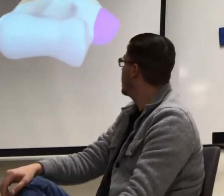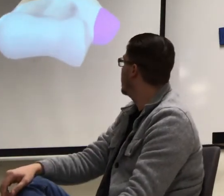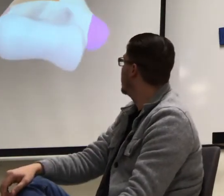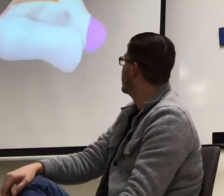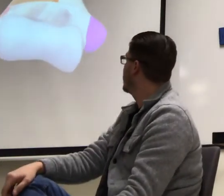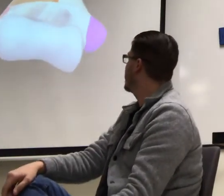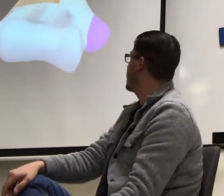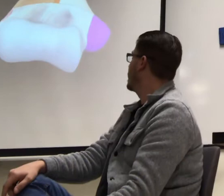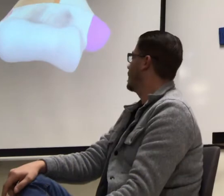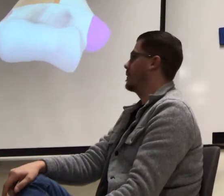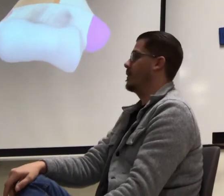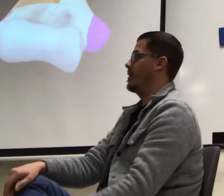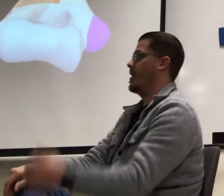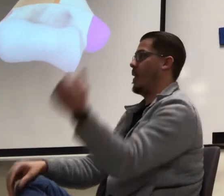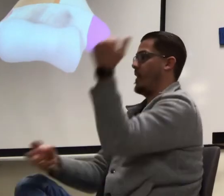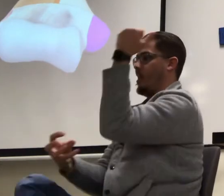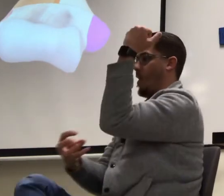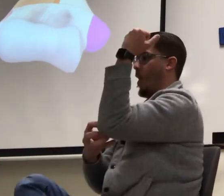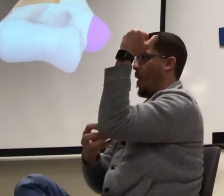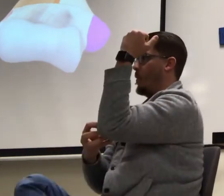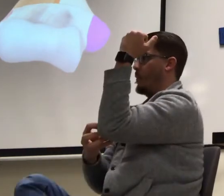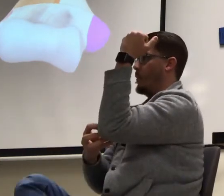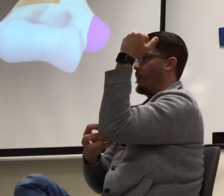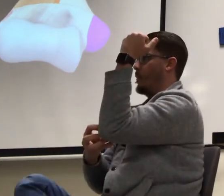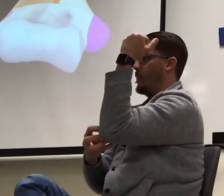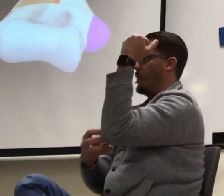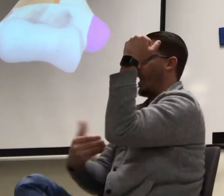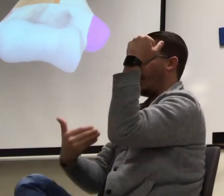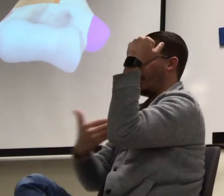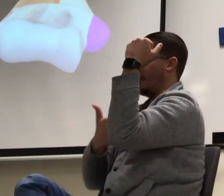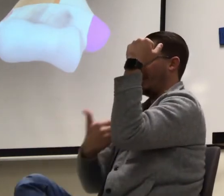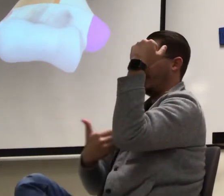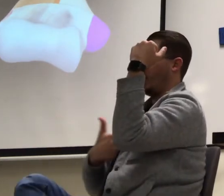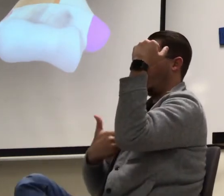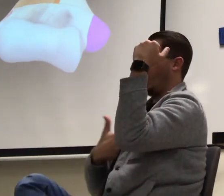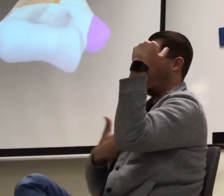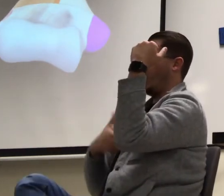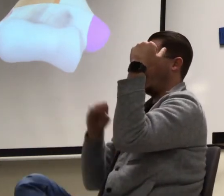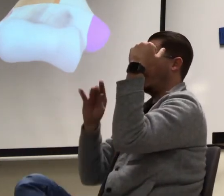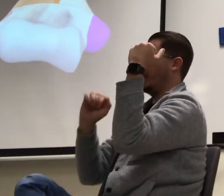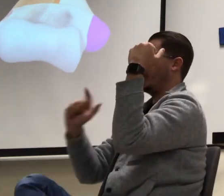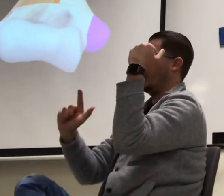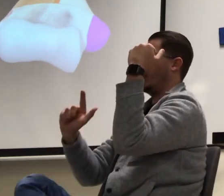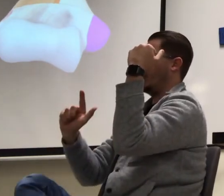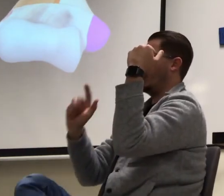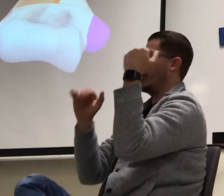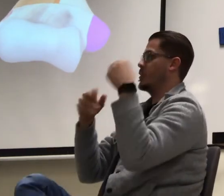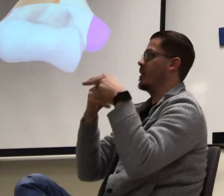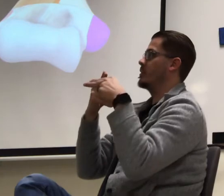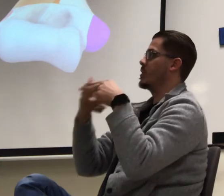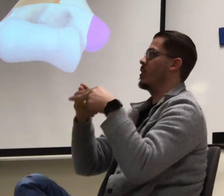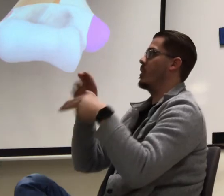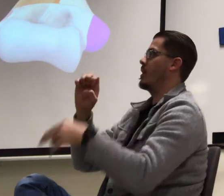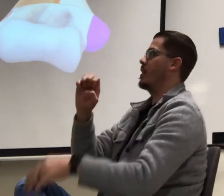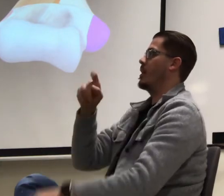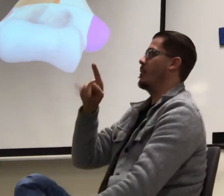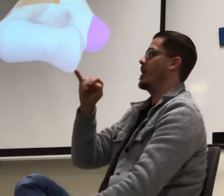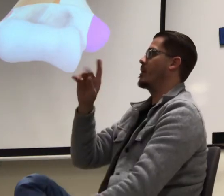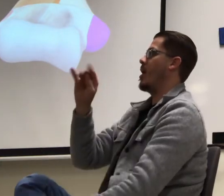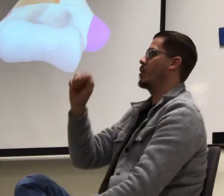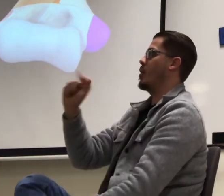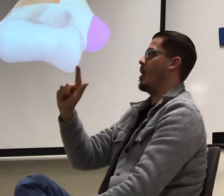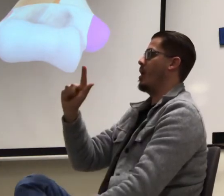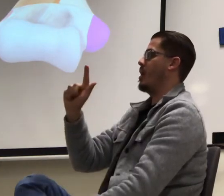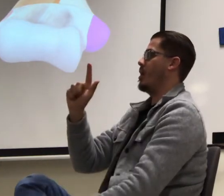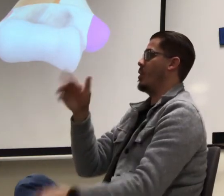It's just that big knob medial to the condyles. So that's why they're called epicondyles. They're right next